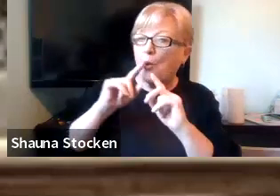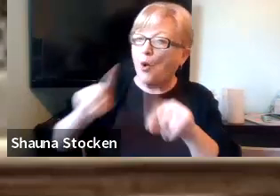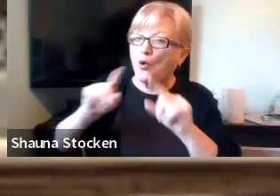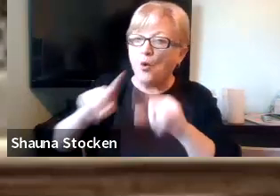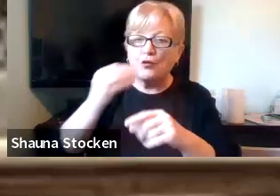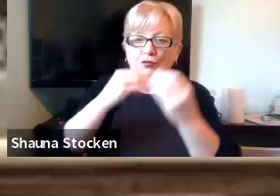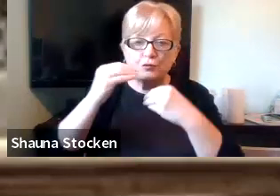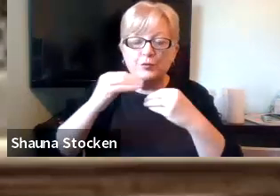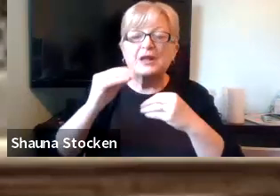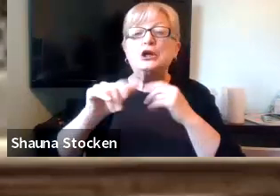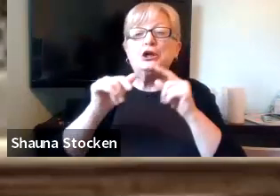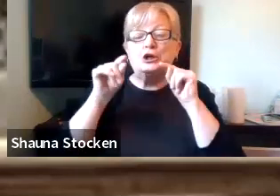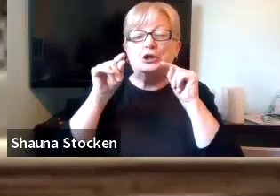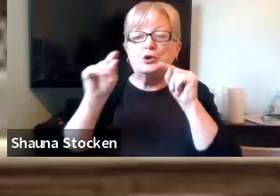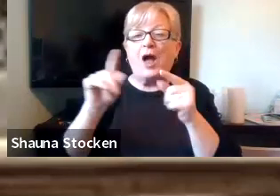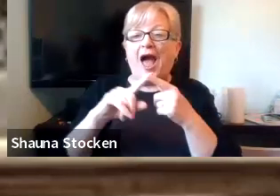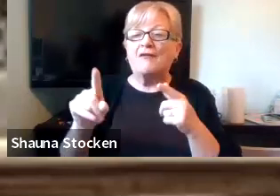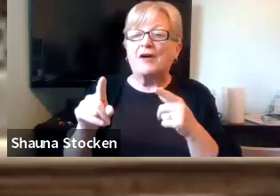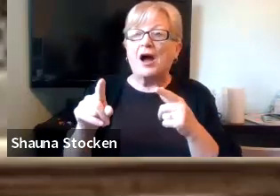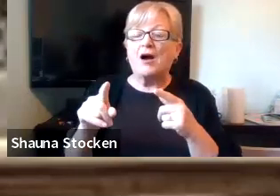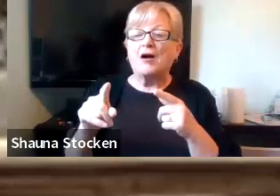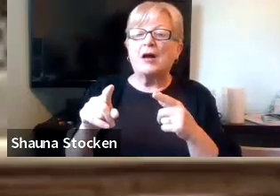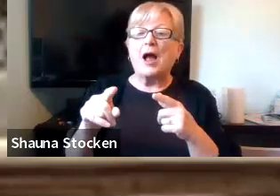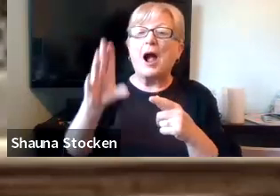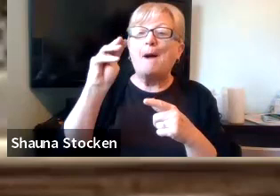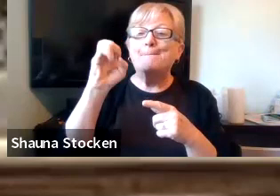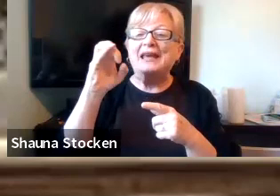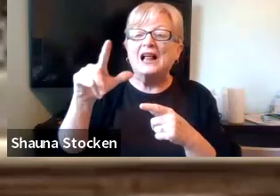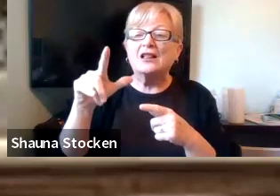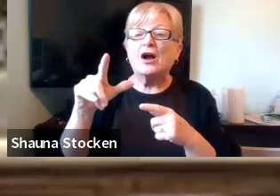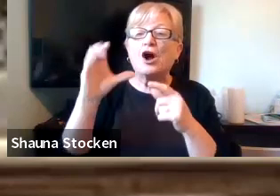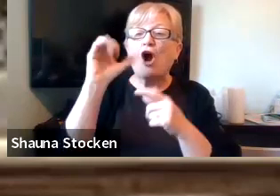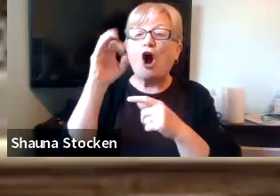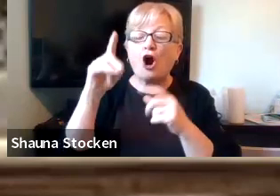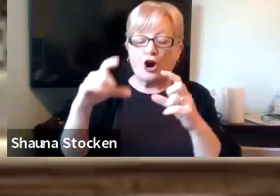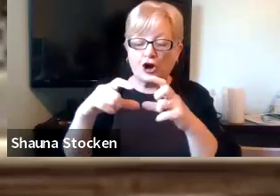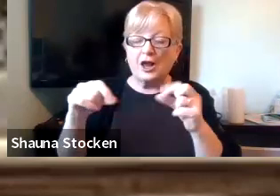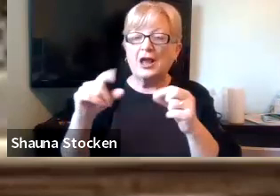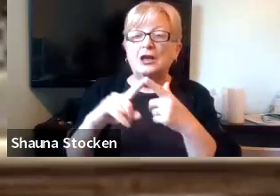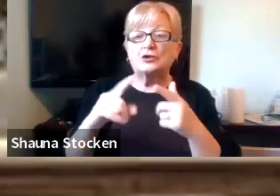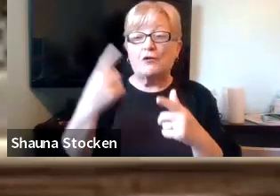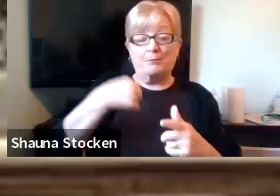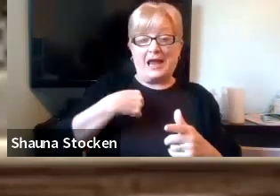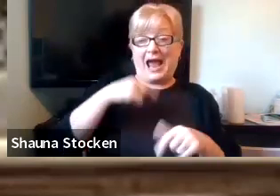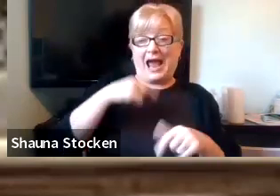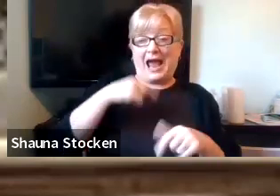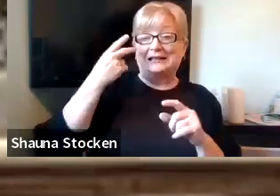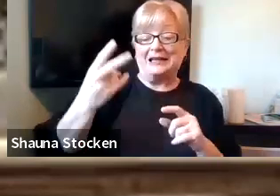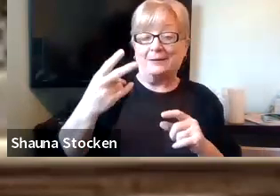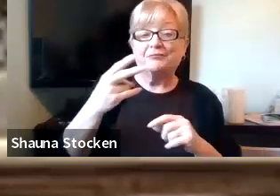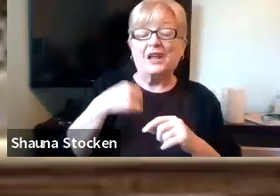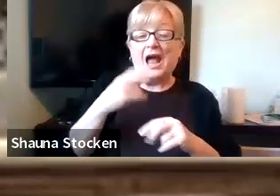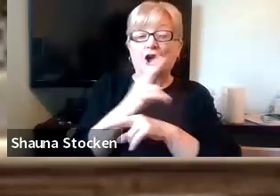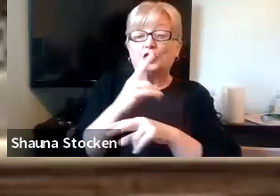meal card. So me being someone that cannot see, I can use the scanning feature on the physical